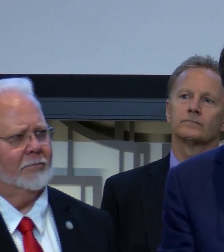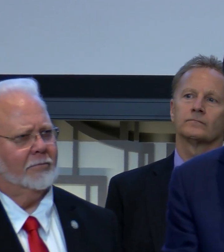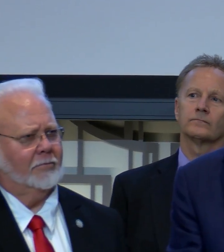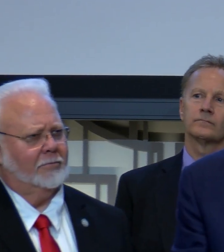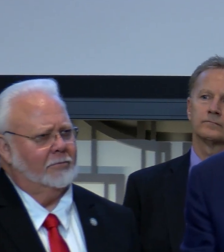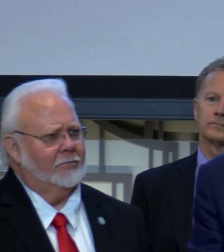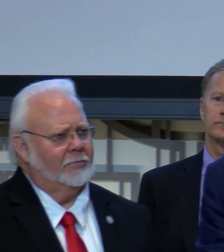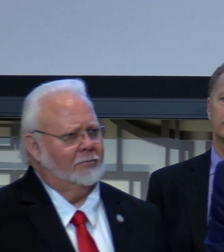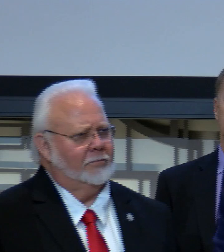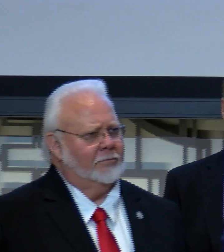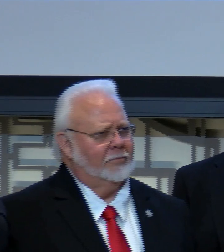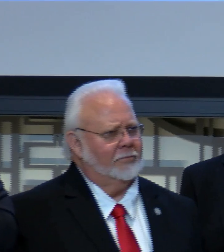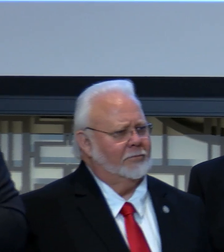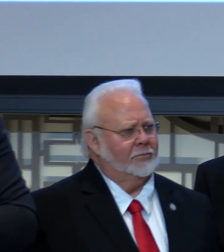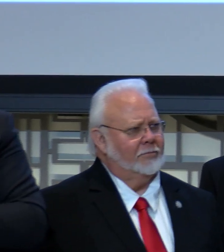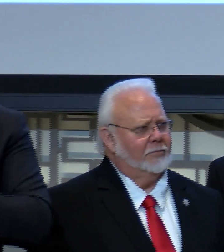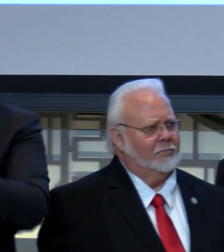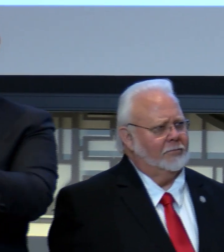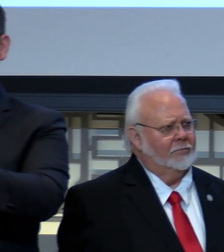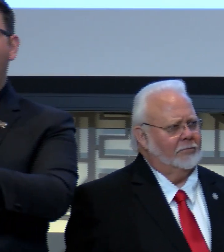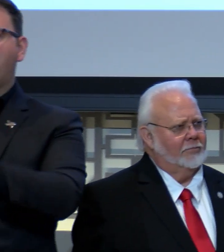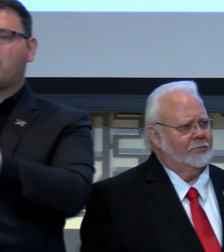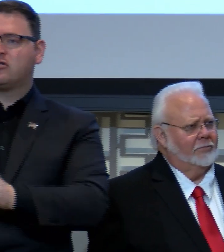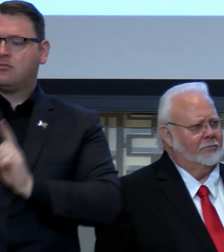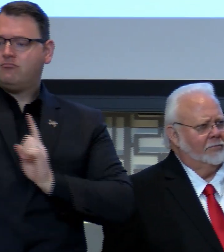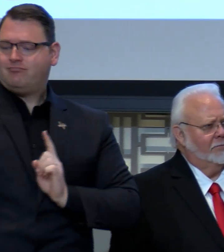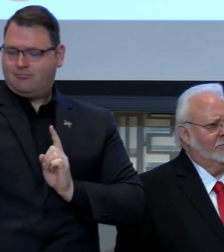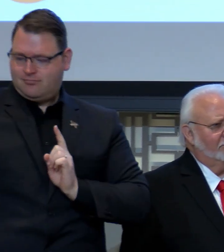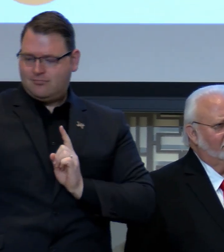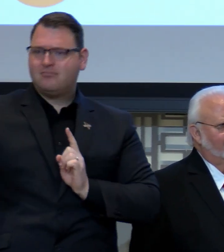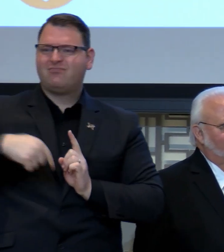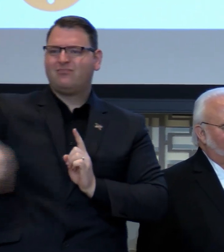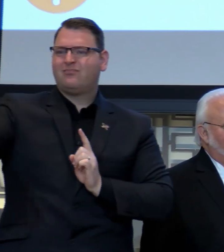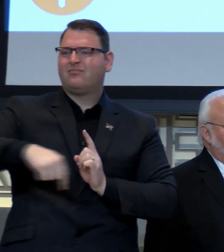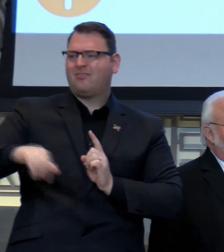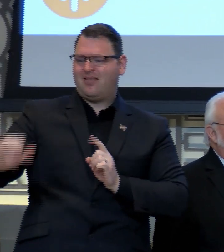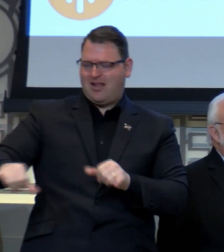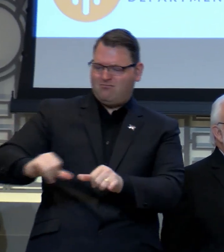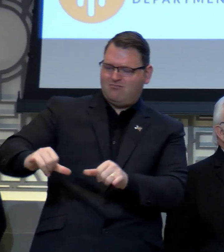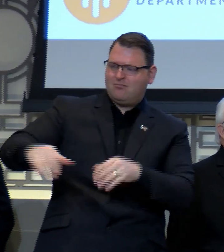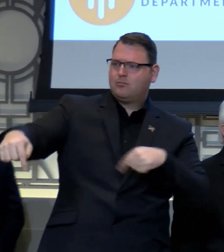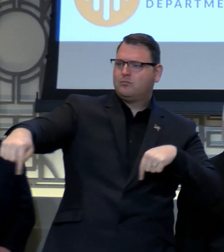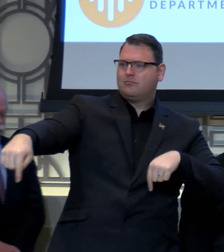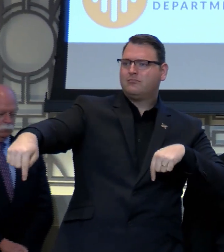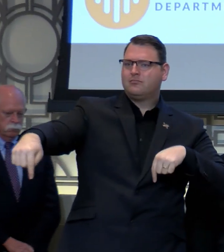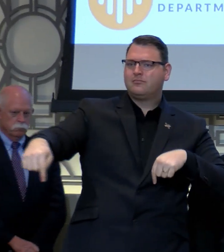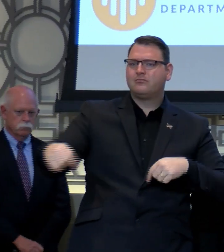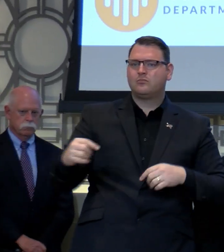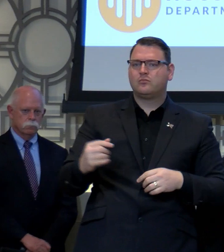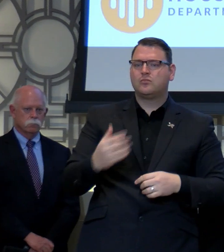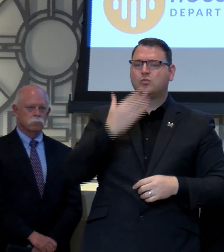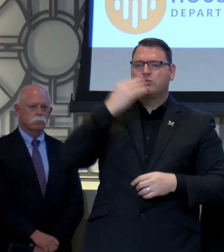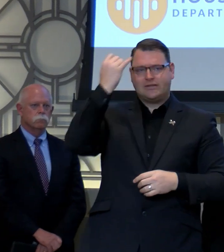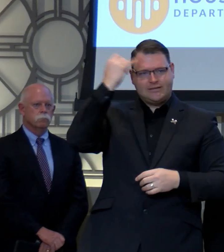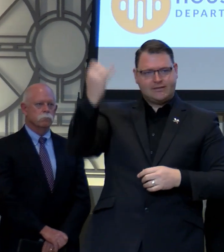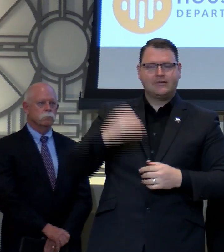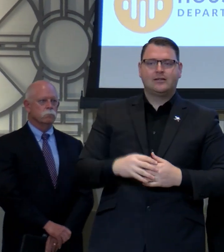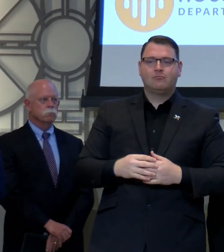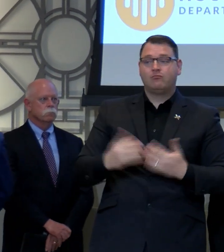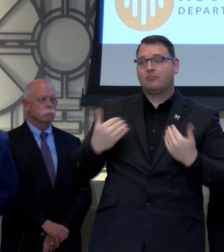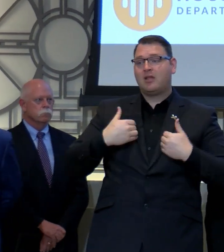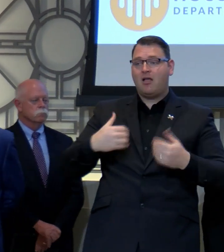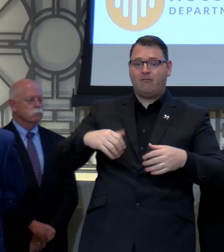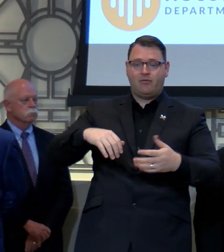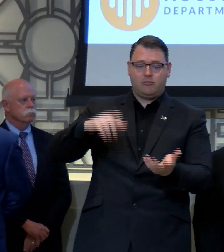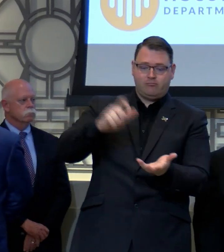arm length distance. As you go into every store, we have food, we have a hand sanitizer that you can sanitize, cart sanitizer.